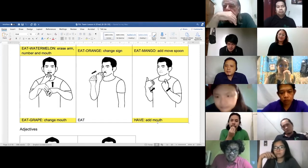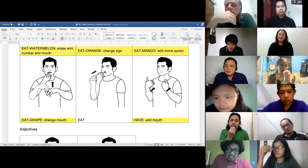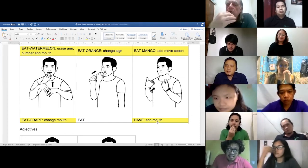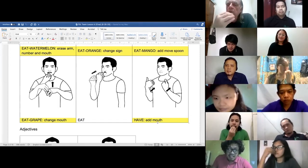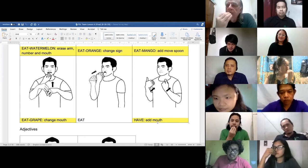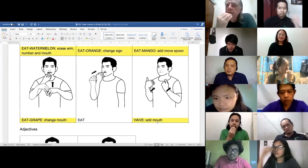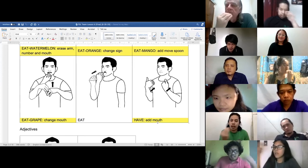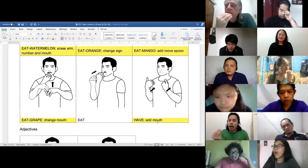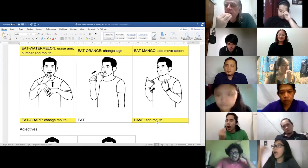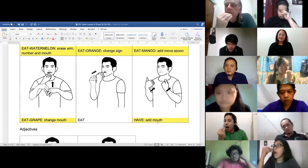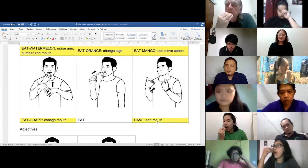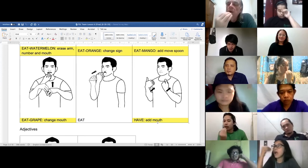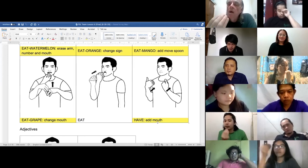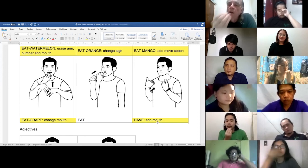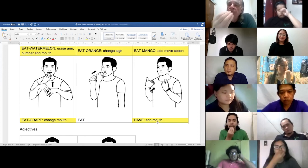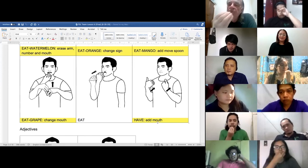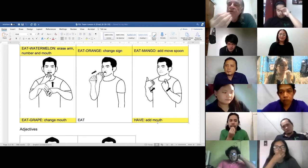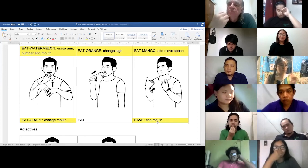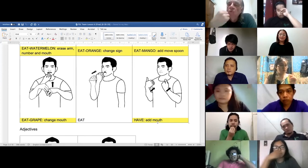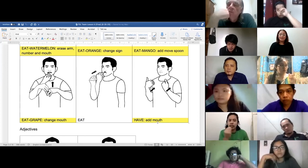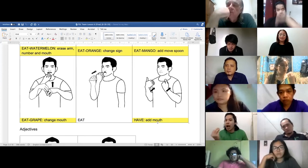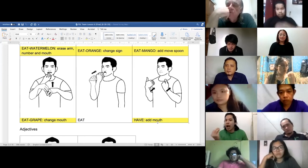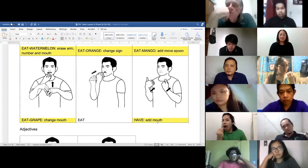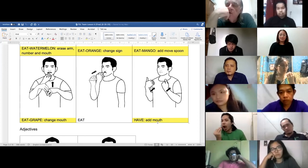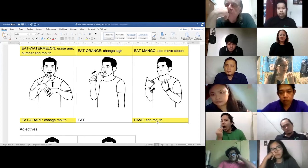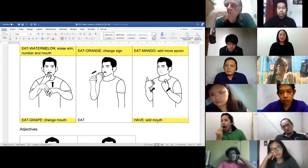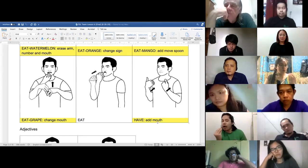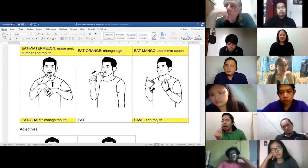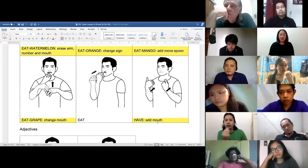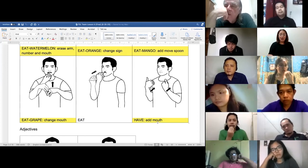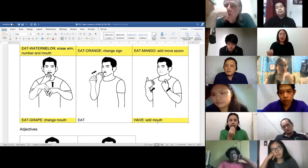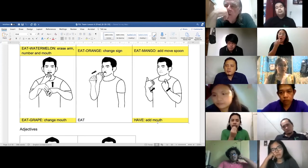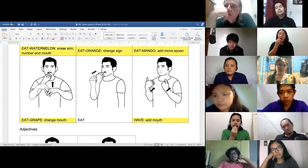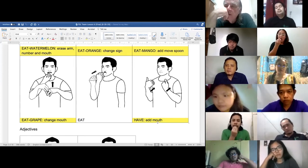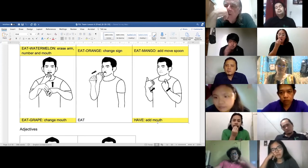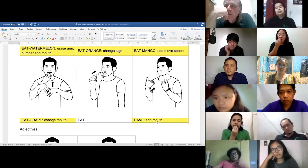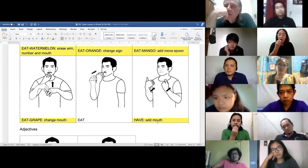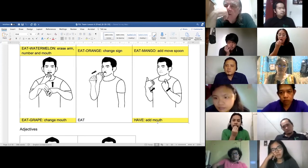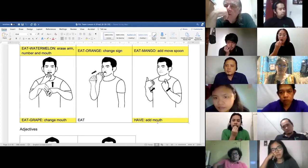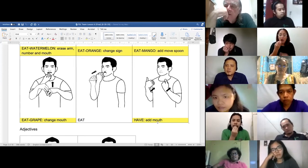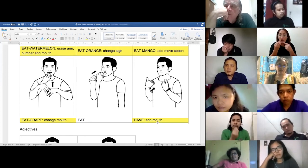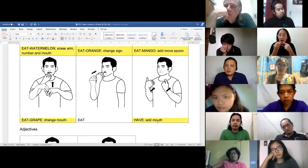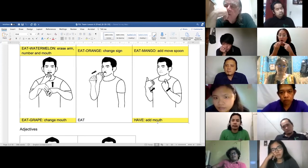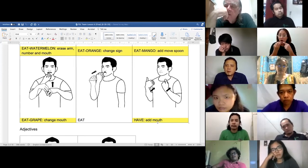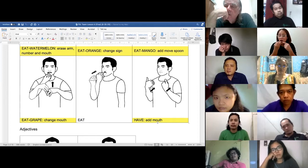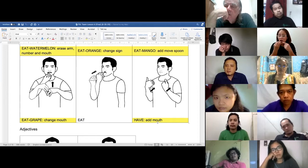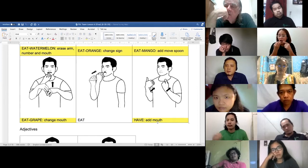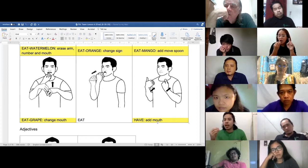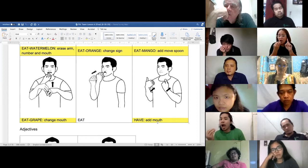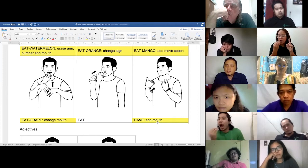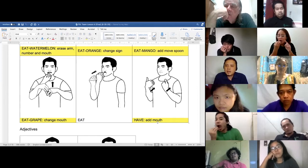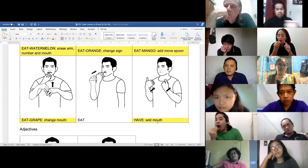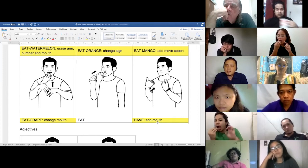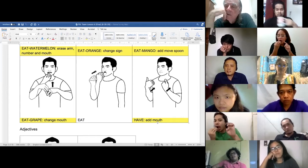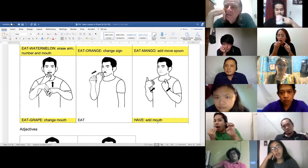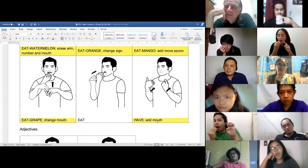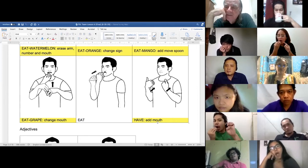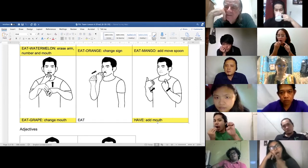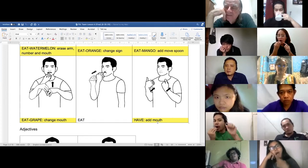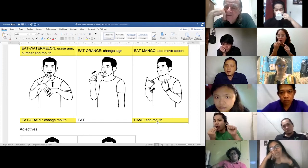So eat, and food. then food is more strong. Food is with your mouth closed, and eat is with your mouth